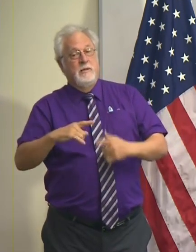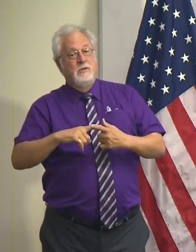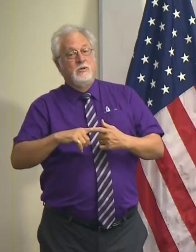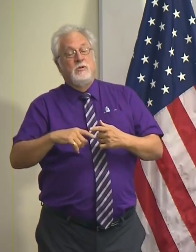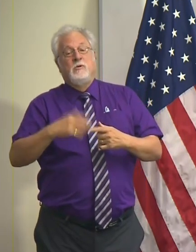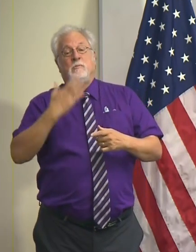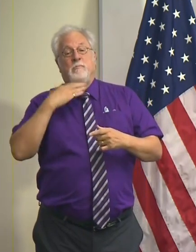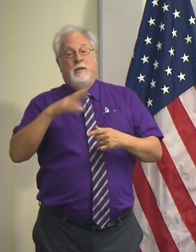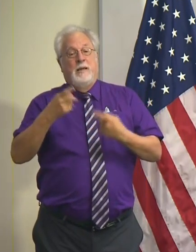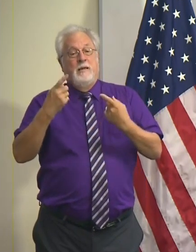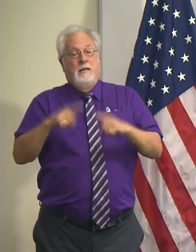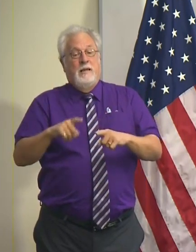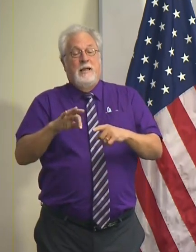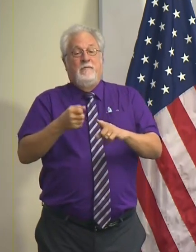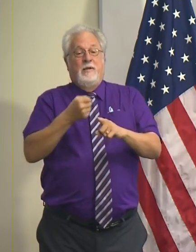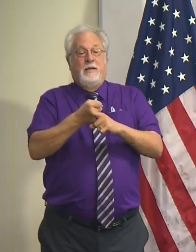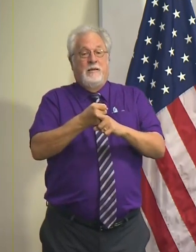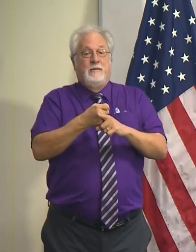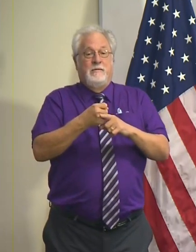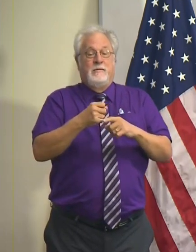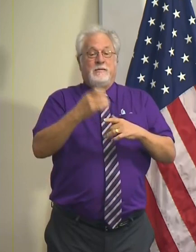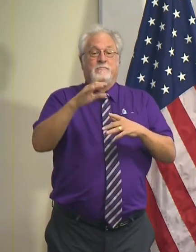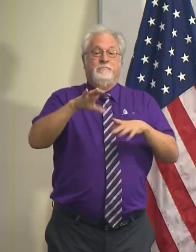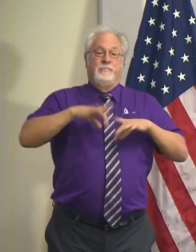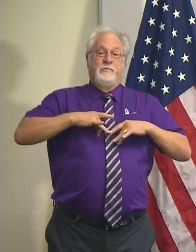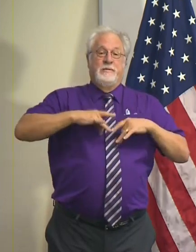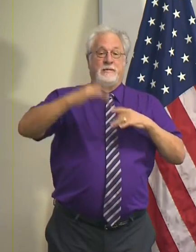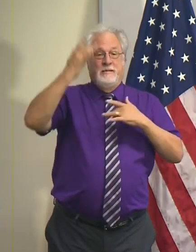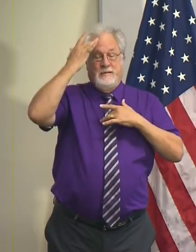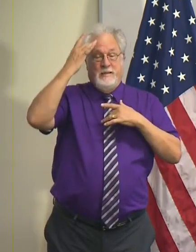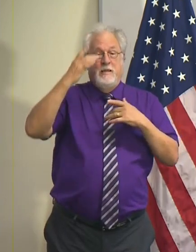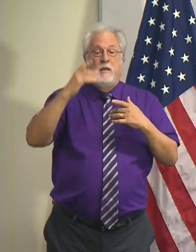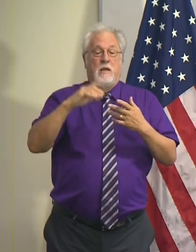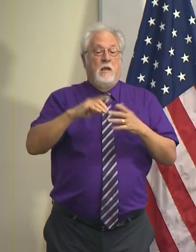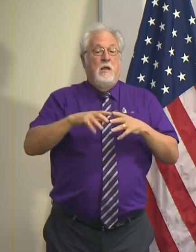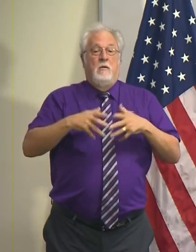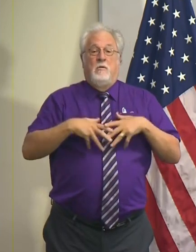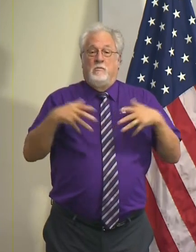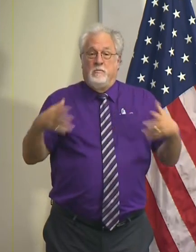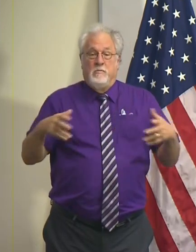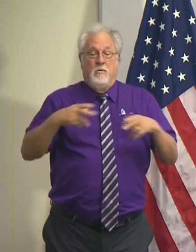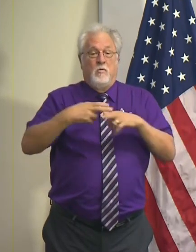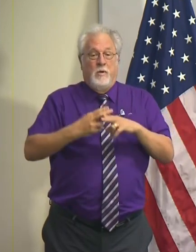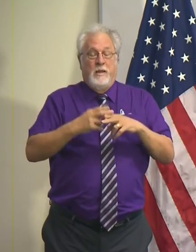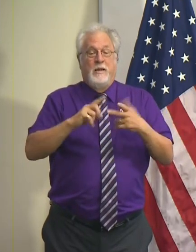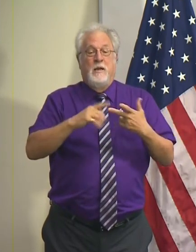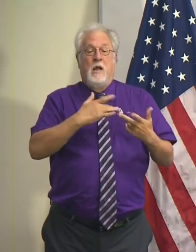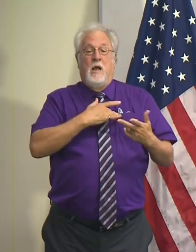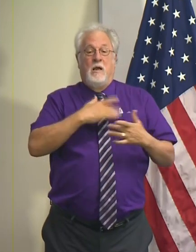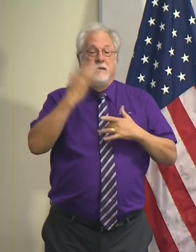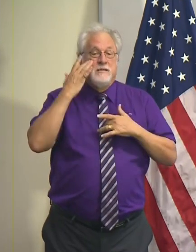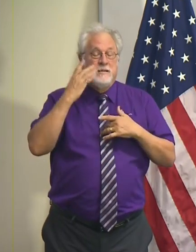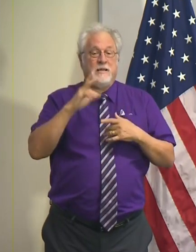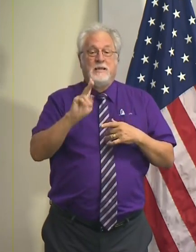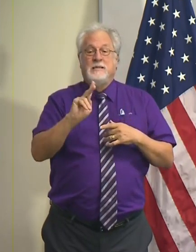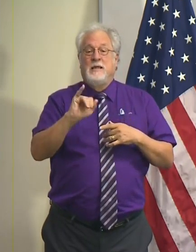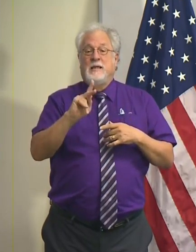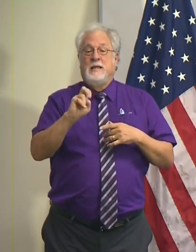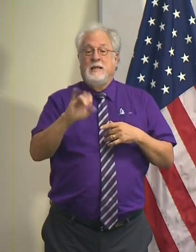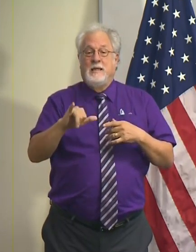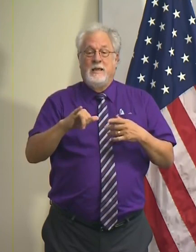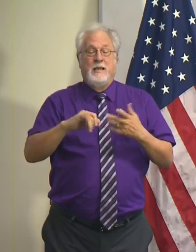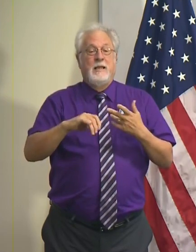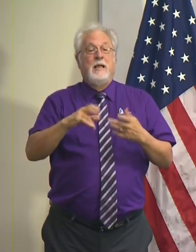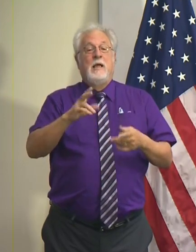poorer outcome should they contract the disease. So whether it's obesity or heart disease or kidney disease,